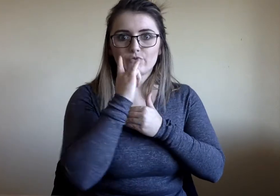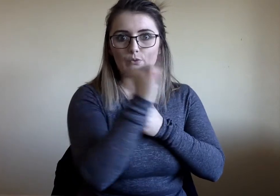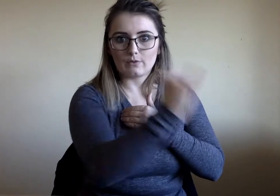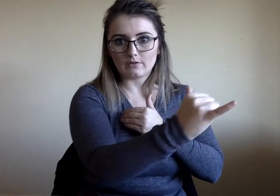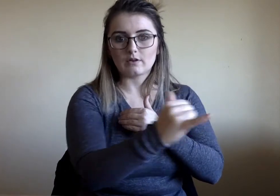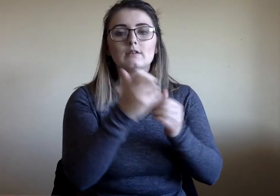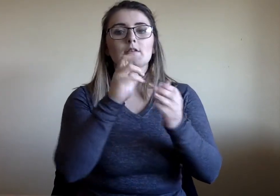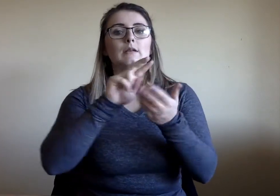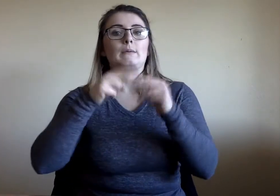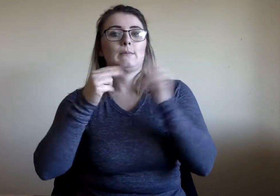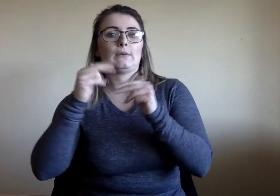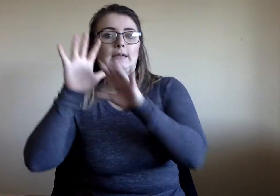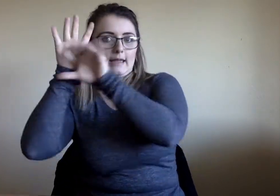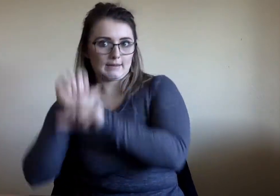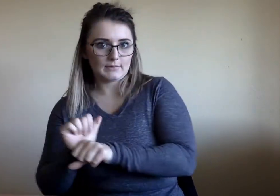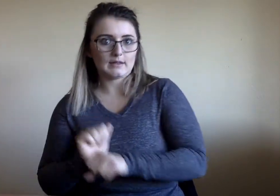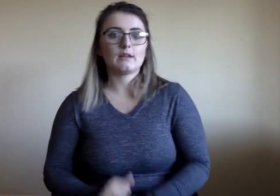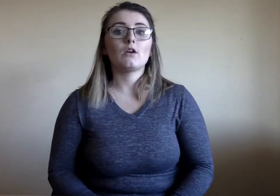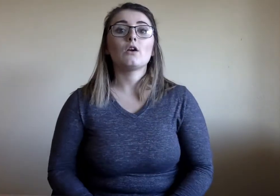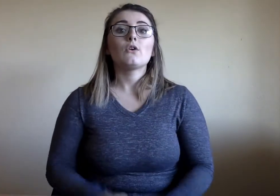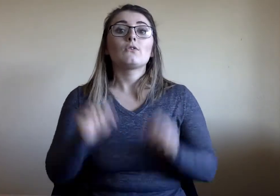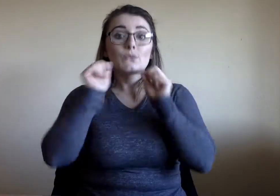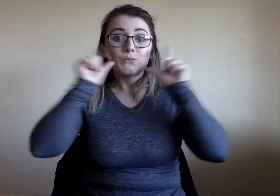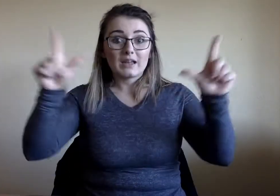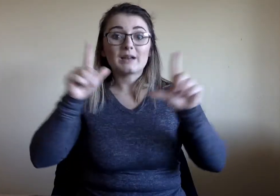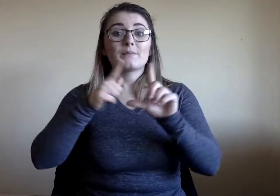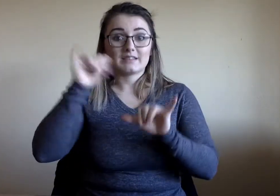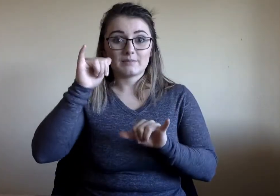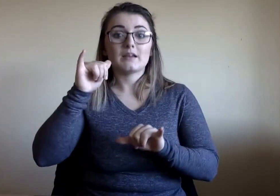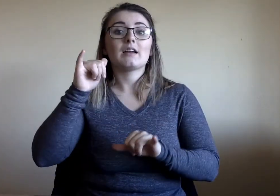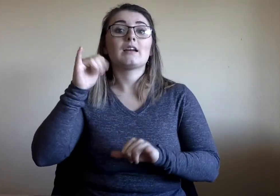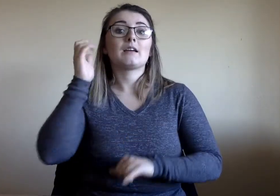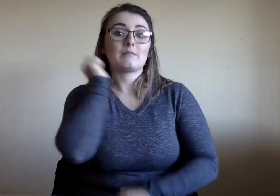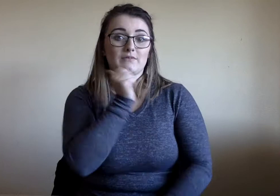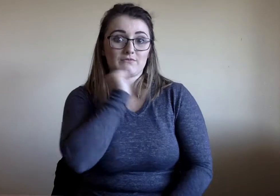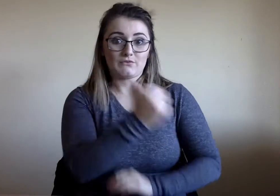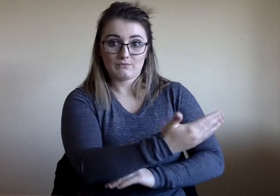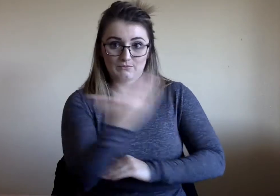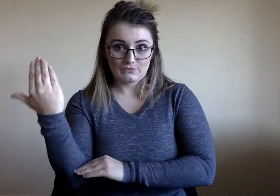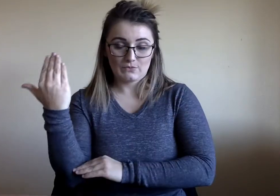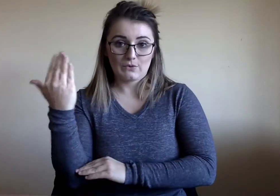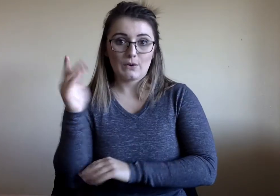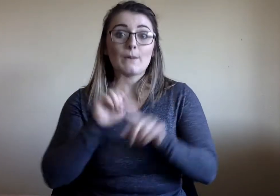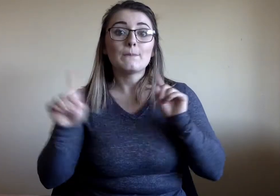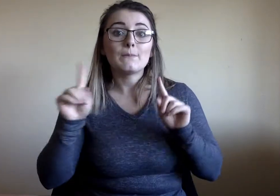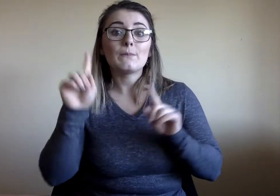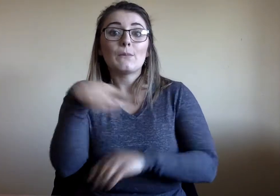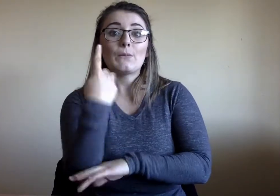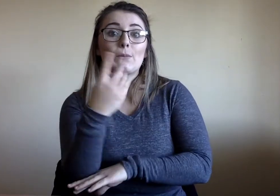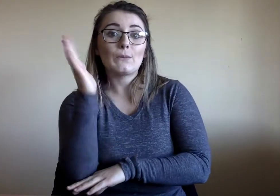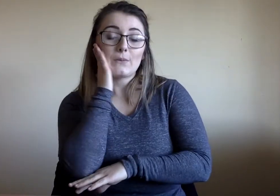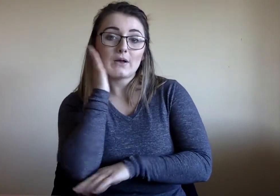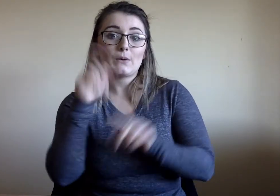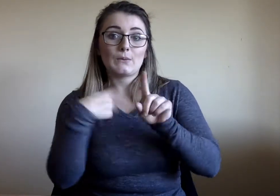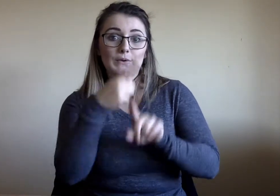habit. The idea is that you need to wake up at the same exact time every morning, but only go to bed when you're tired.